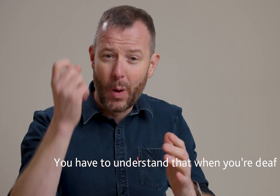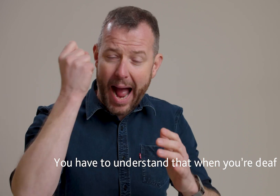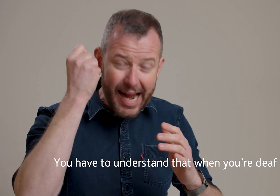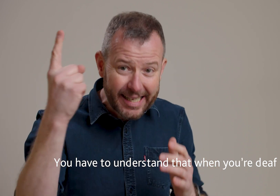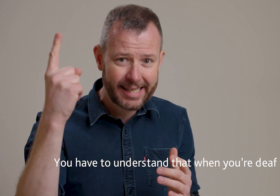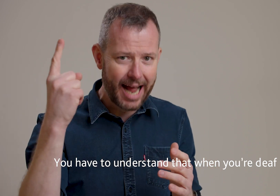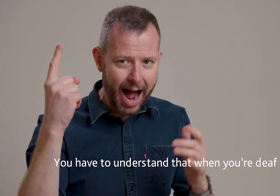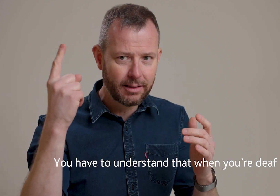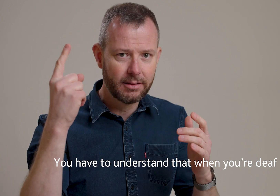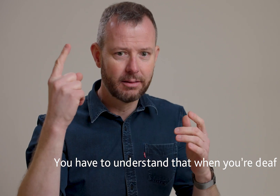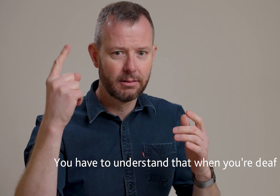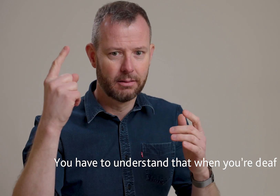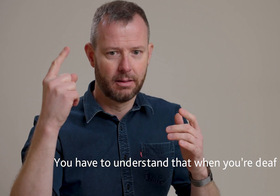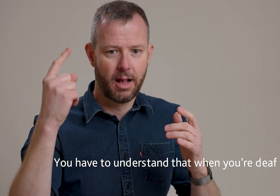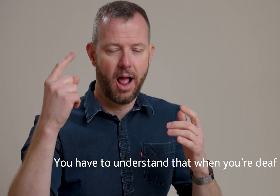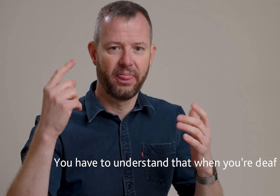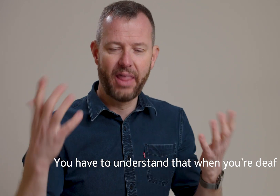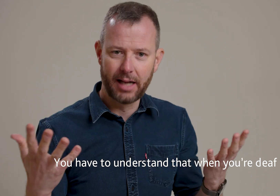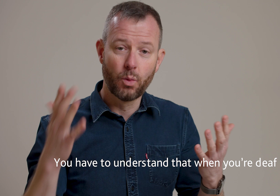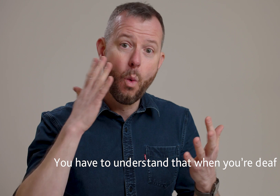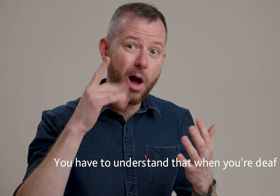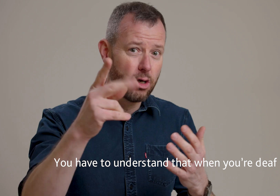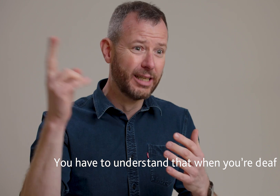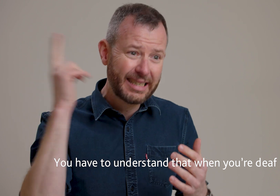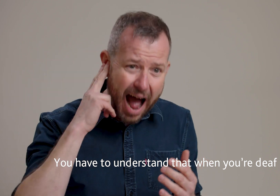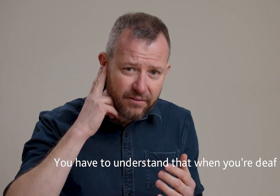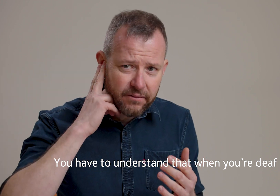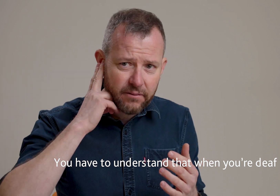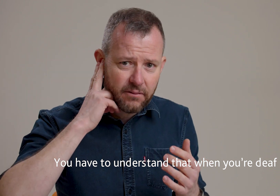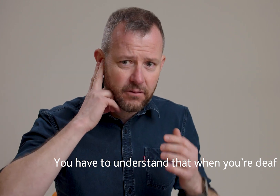I understand that when you're dead,